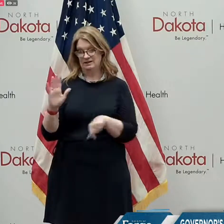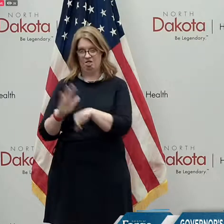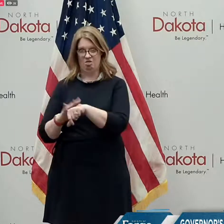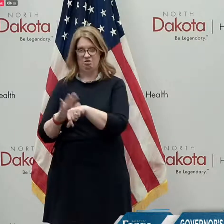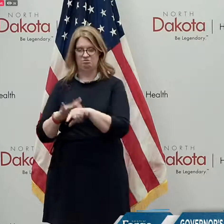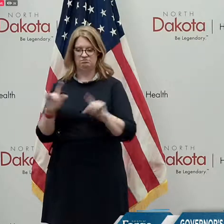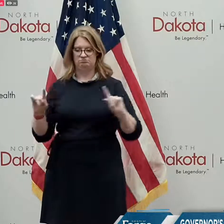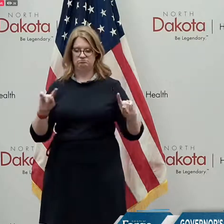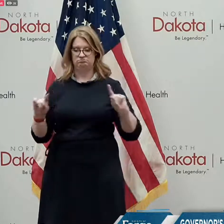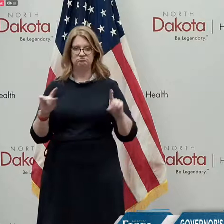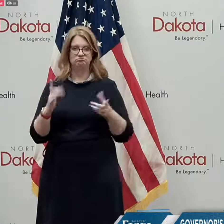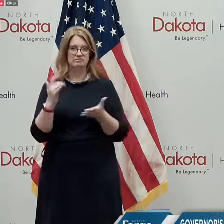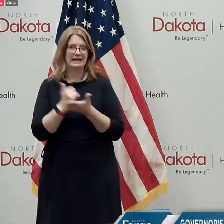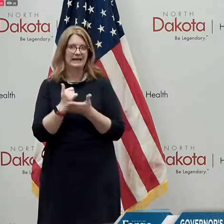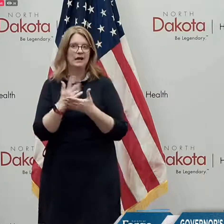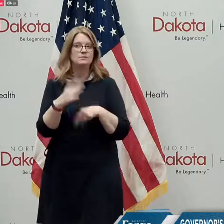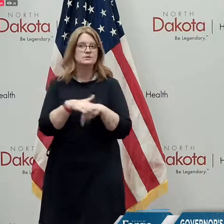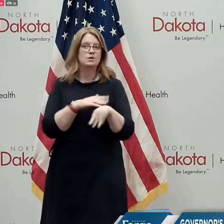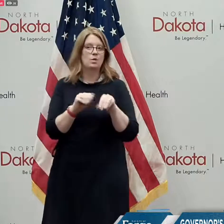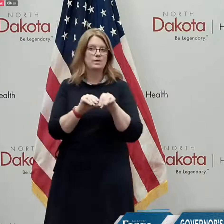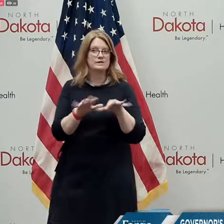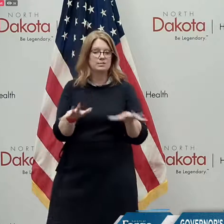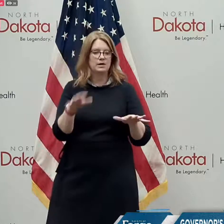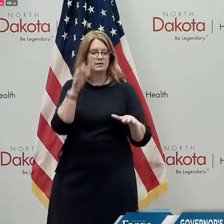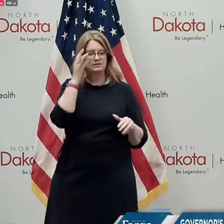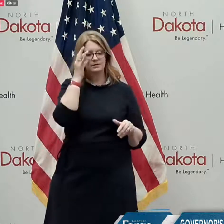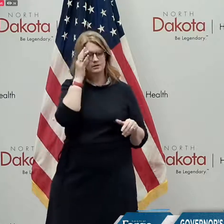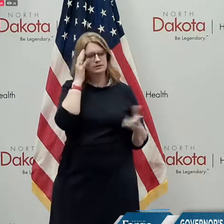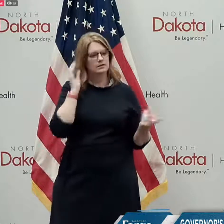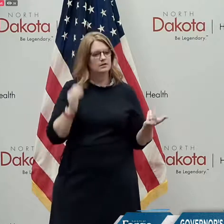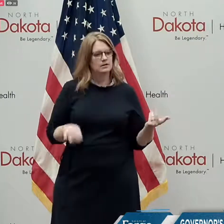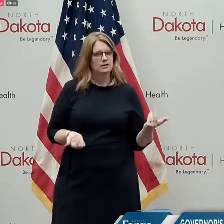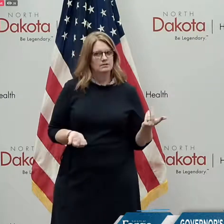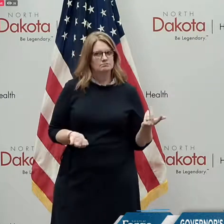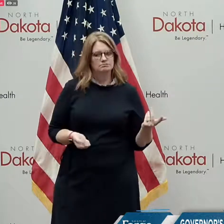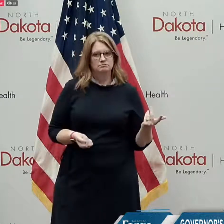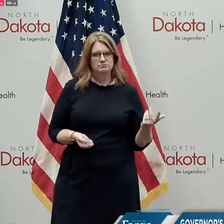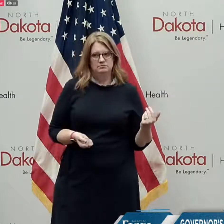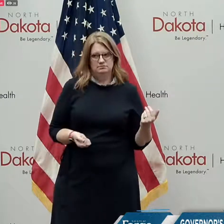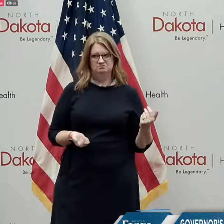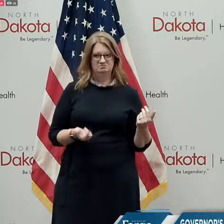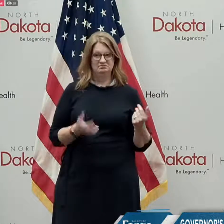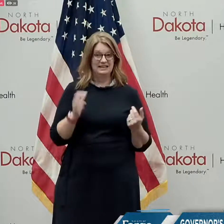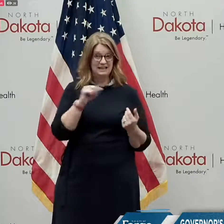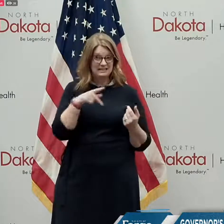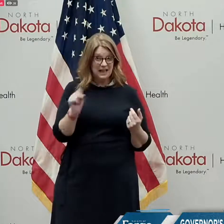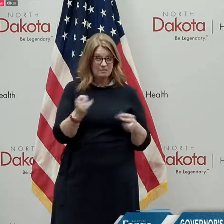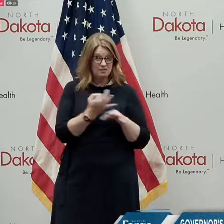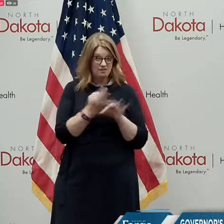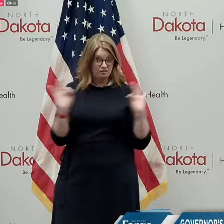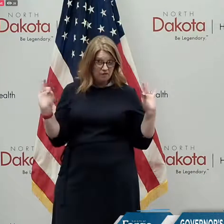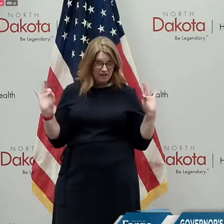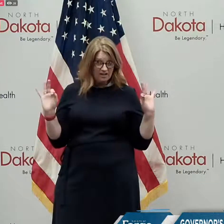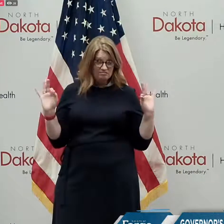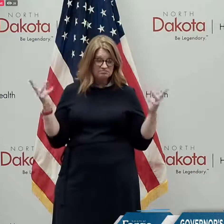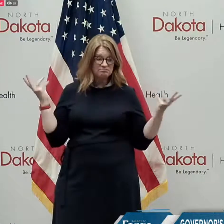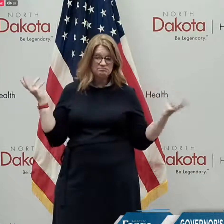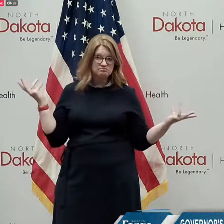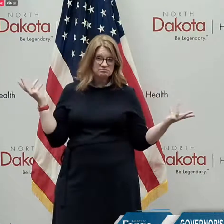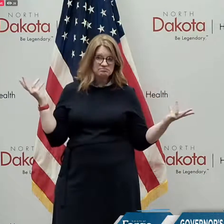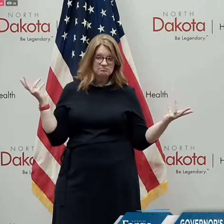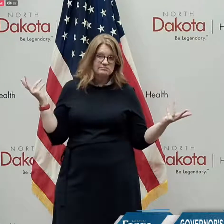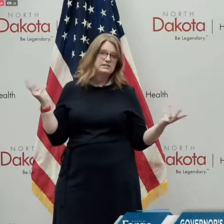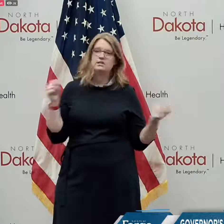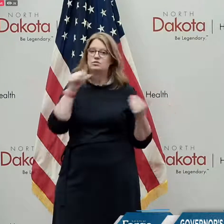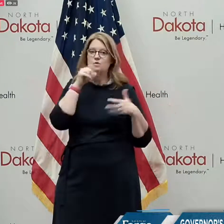slow the spread. And I would say on a give-get basis, you don't really have to give anything. These apps are free. So there's nothing you have to give. You don't